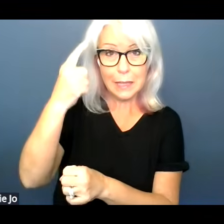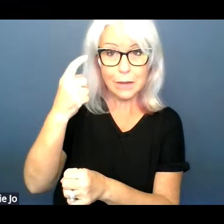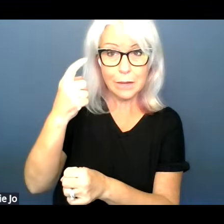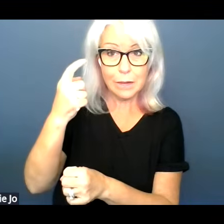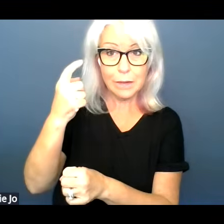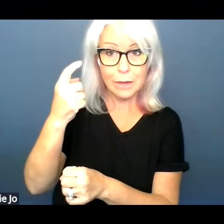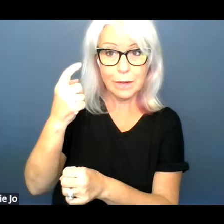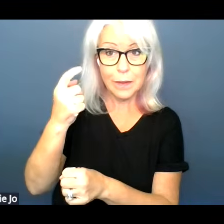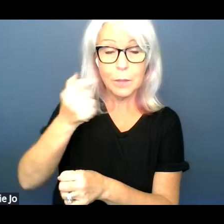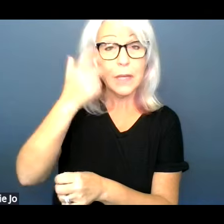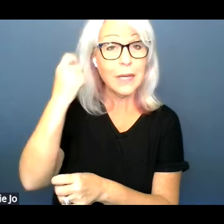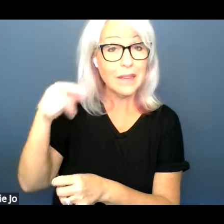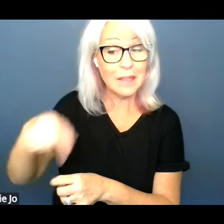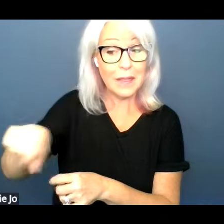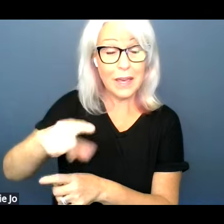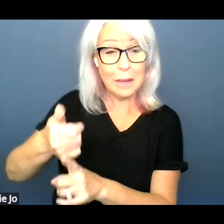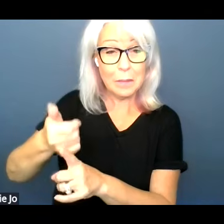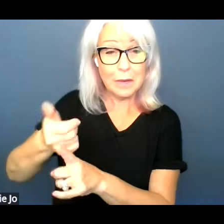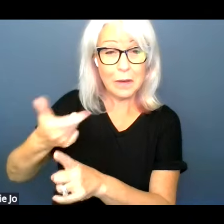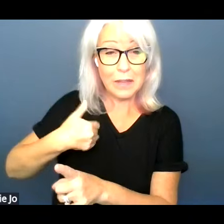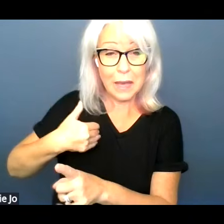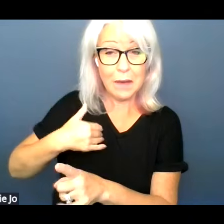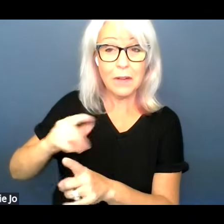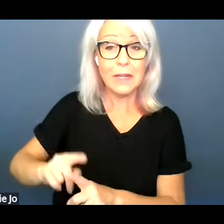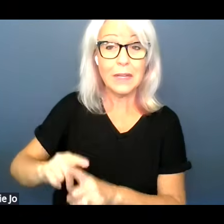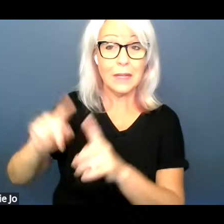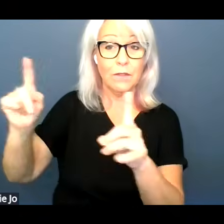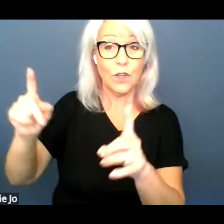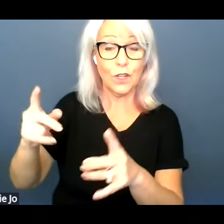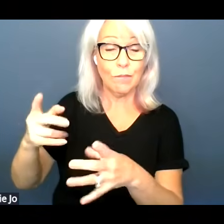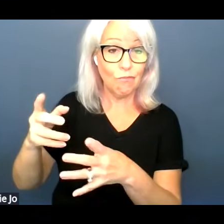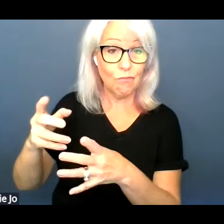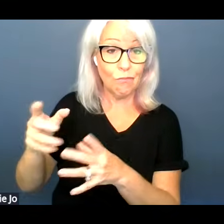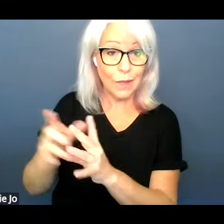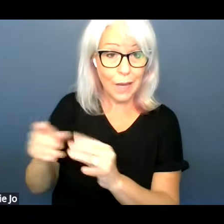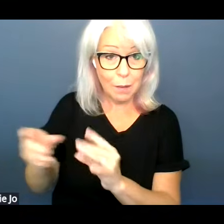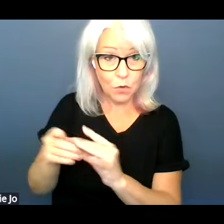different caption, but it is different from what I have.